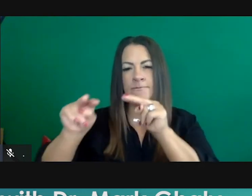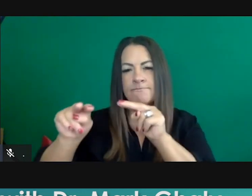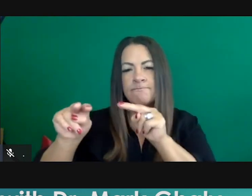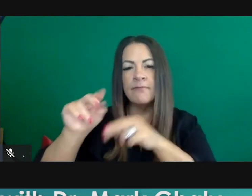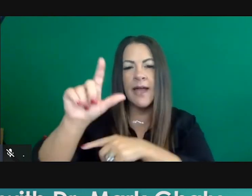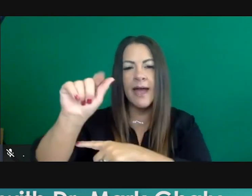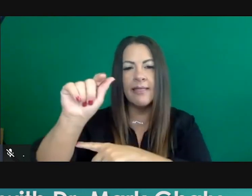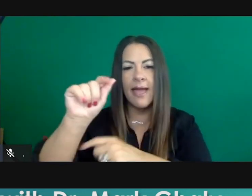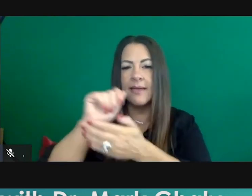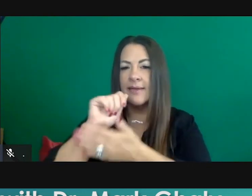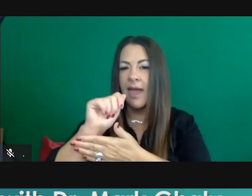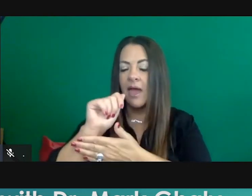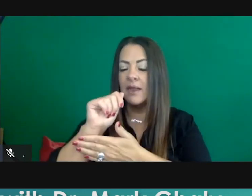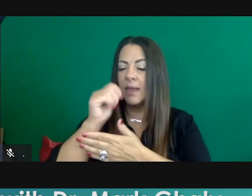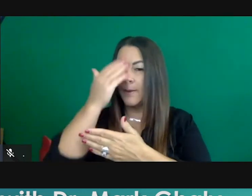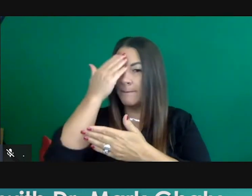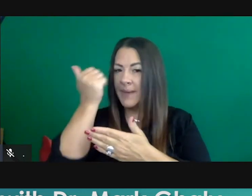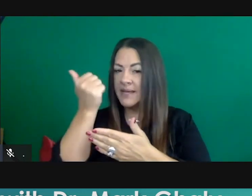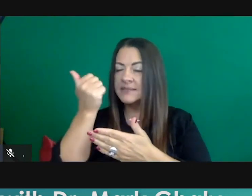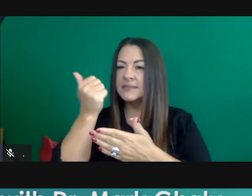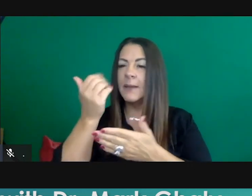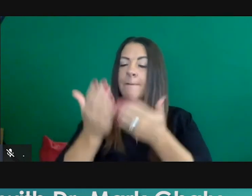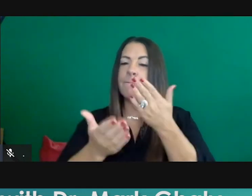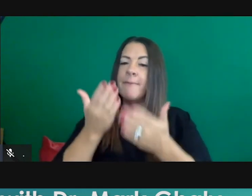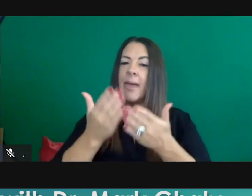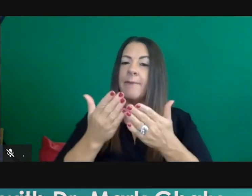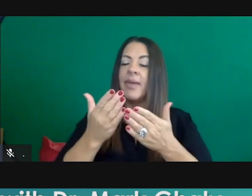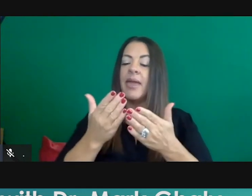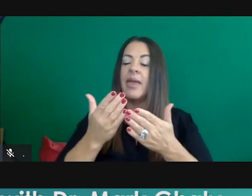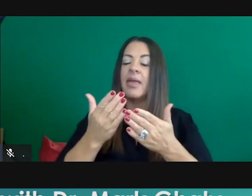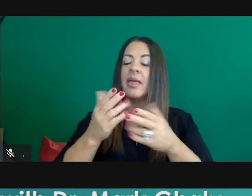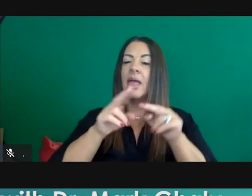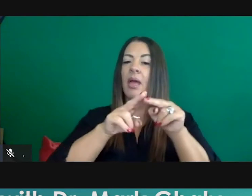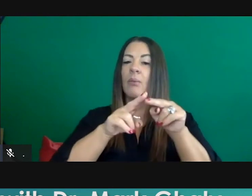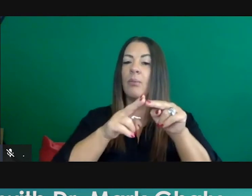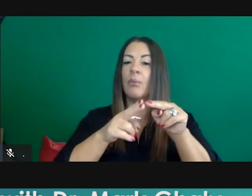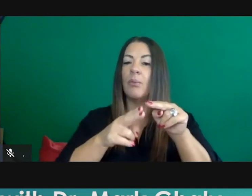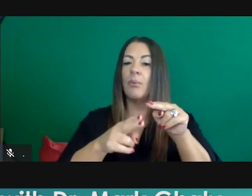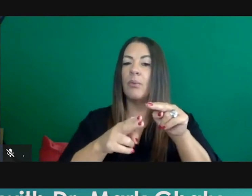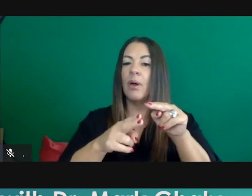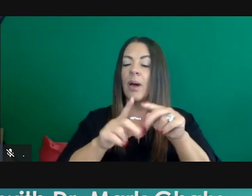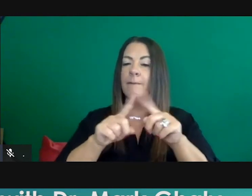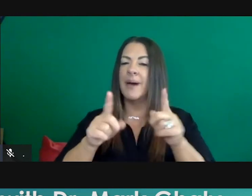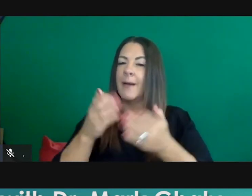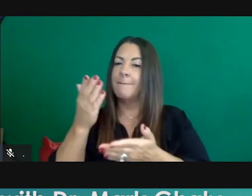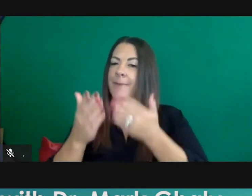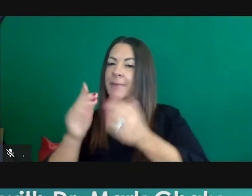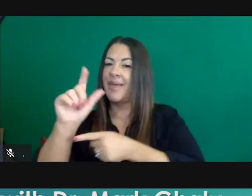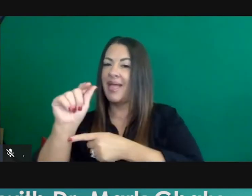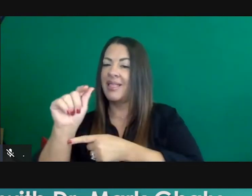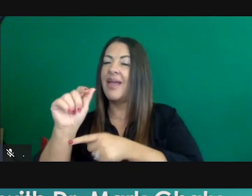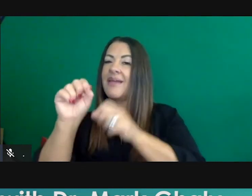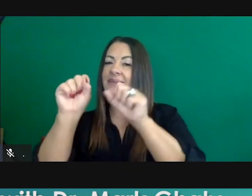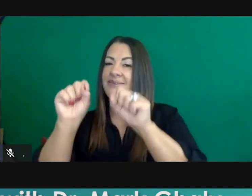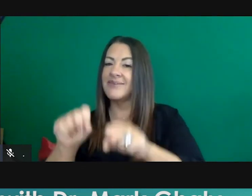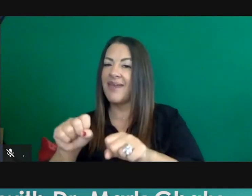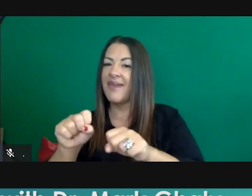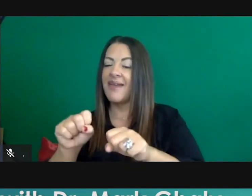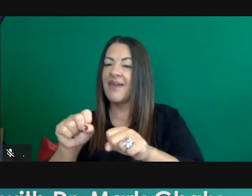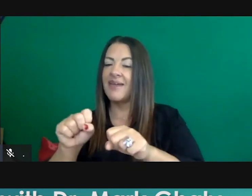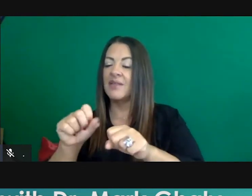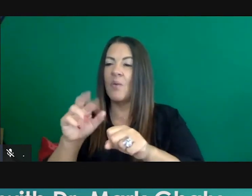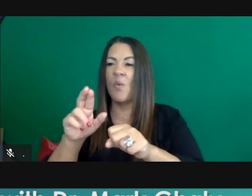its incidence rate is dropping? LA would appear to be en route to qualify for moving up a